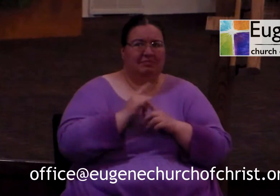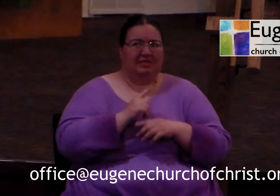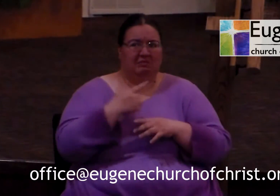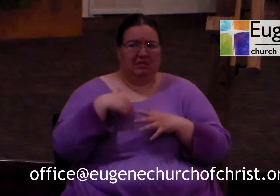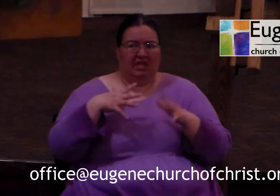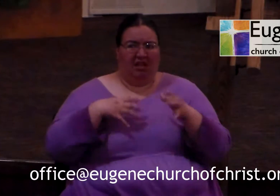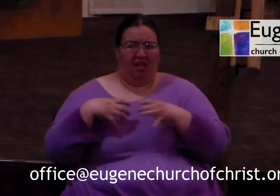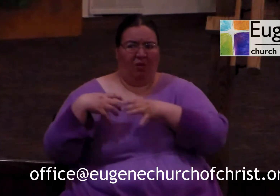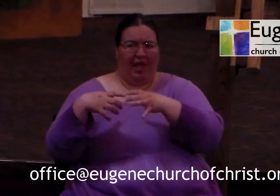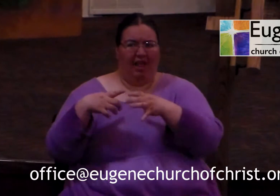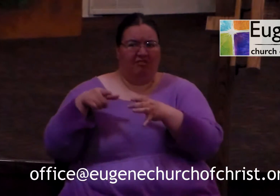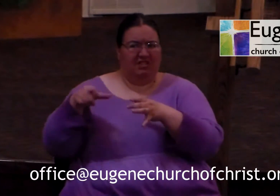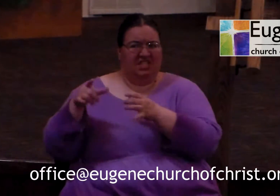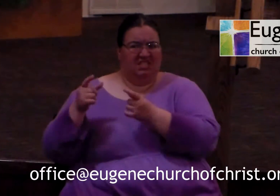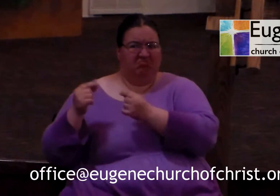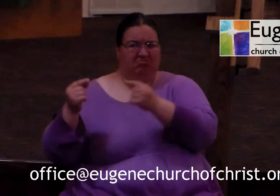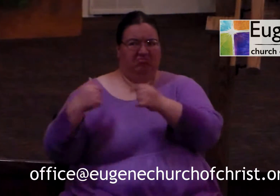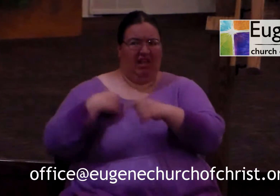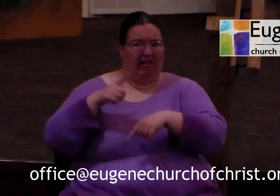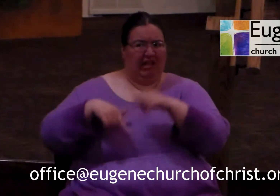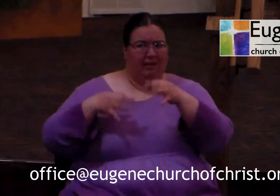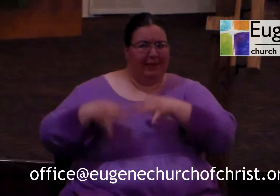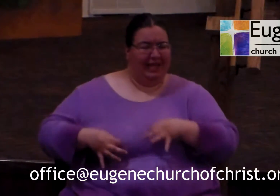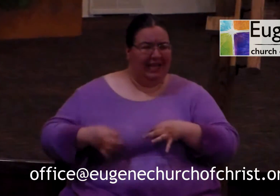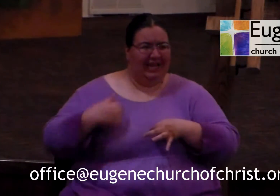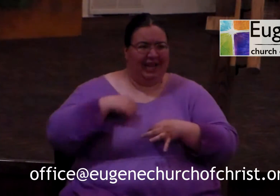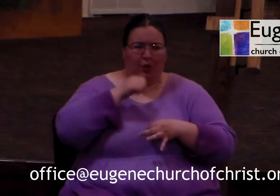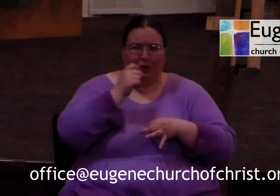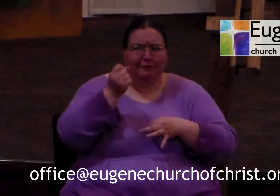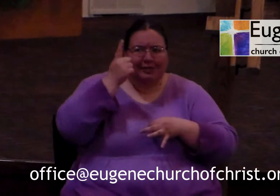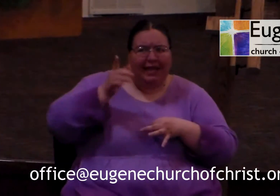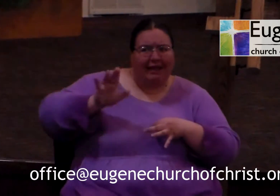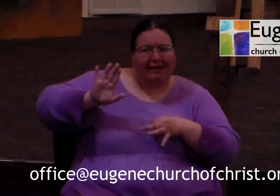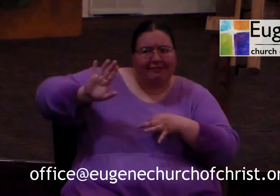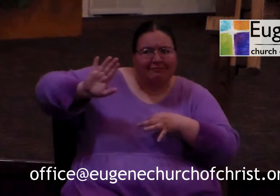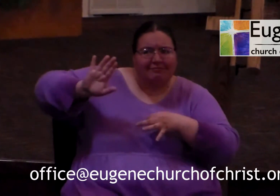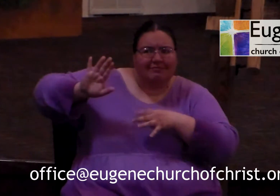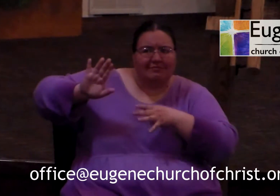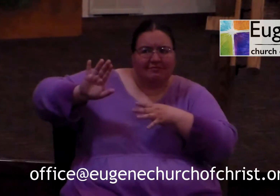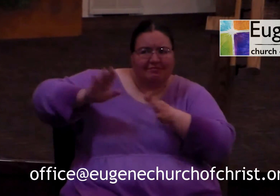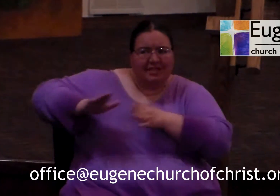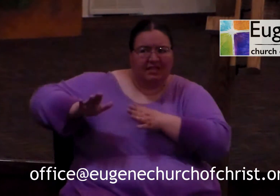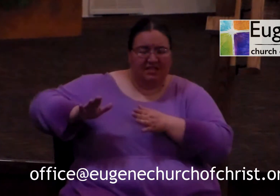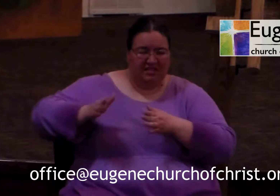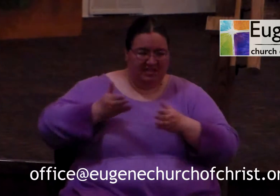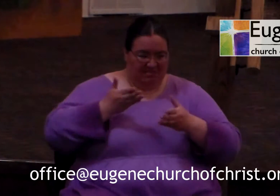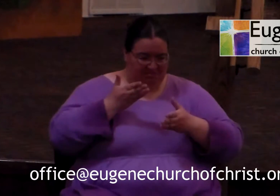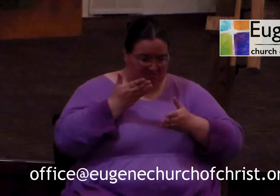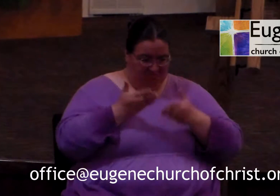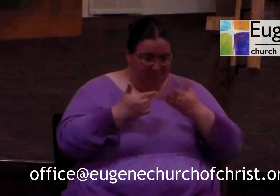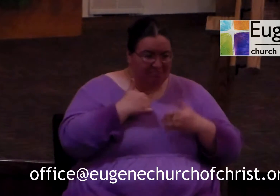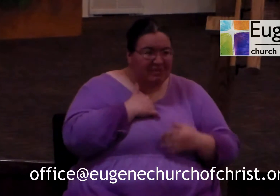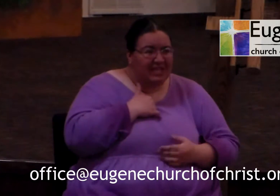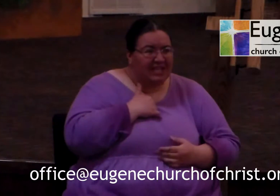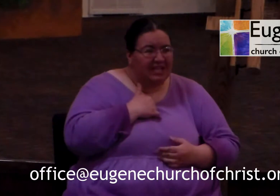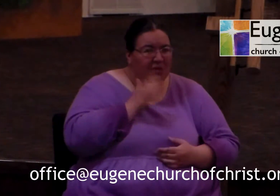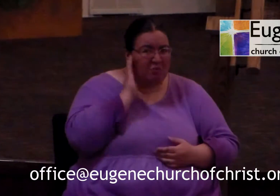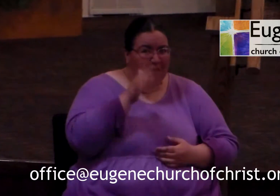completely explain. And I don't understand why he does it the way he does. Could it be me? You might have all these different thoughts going